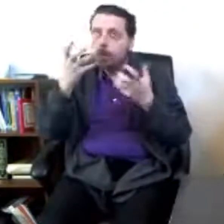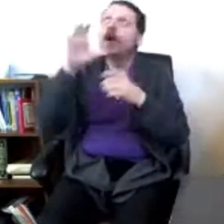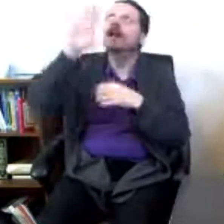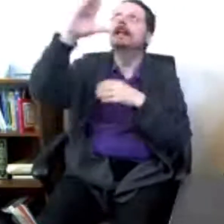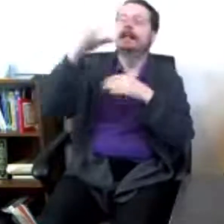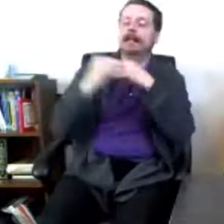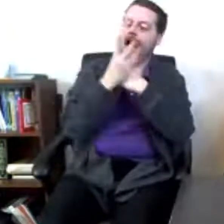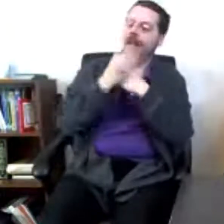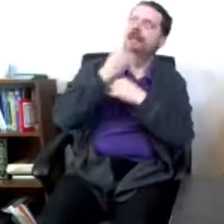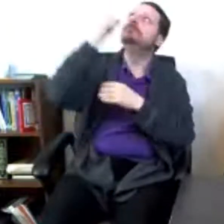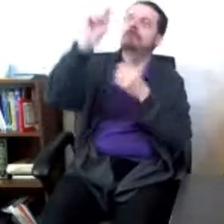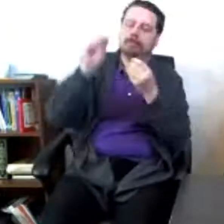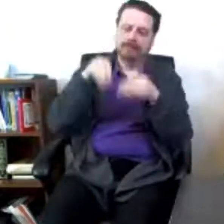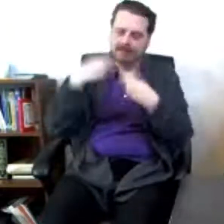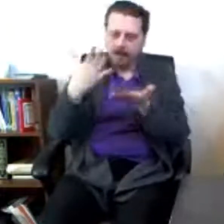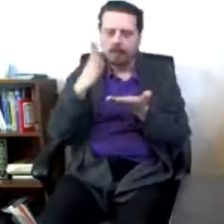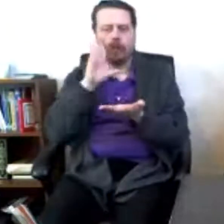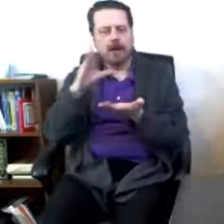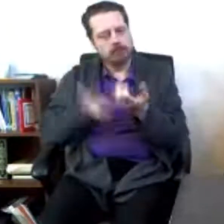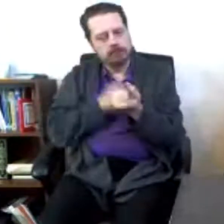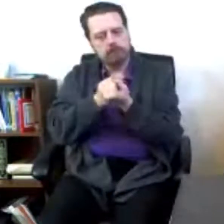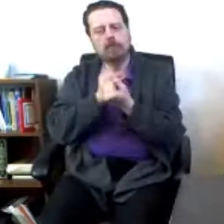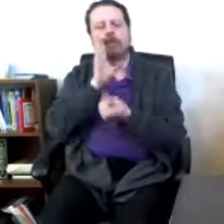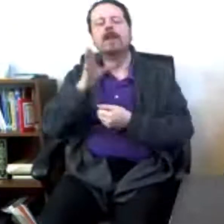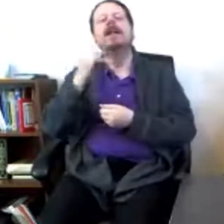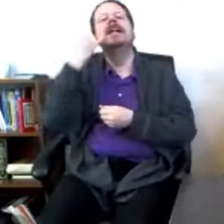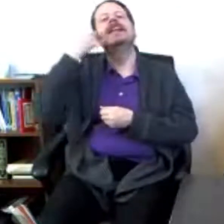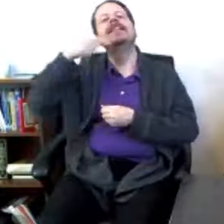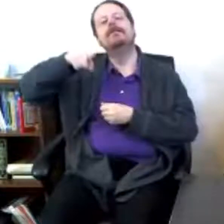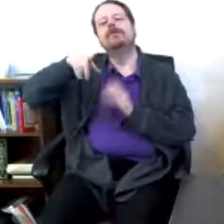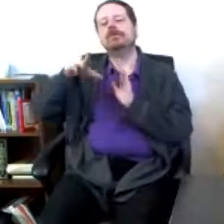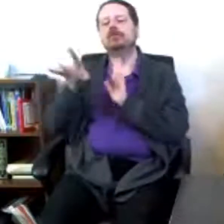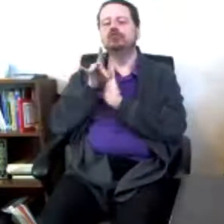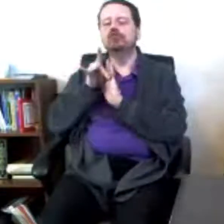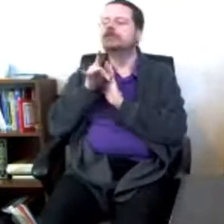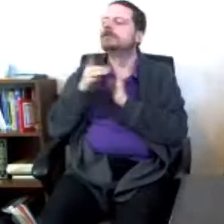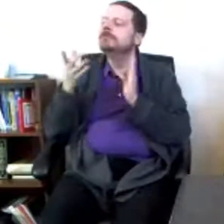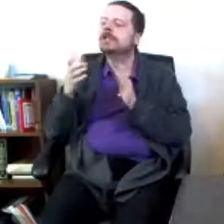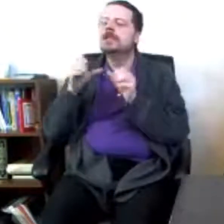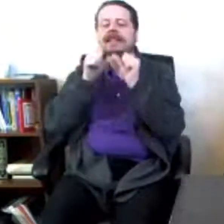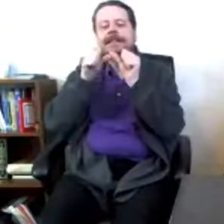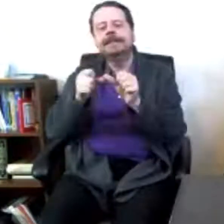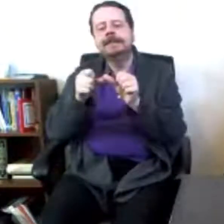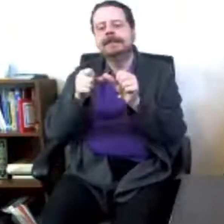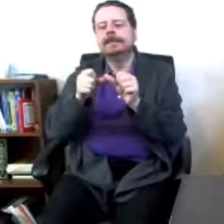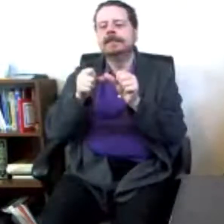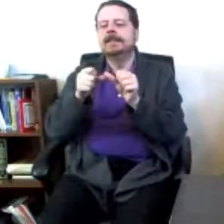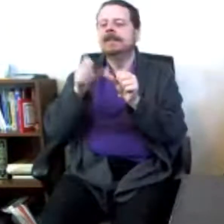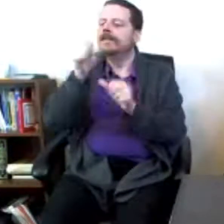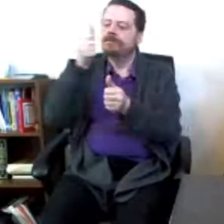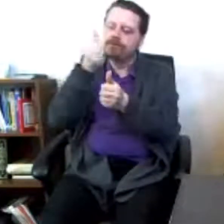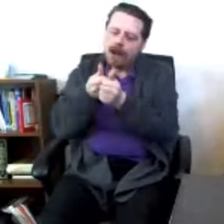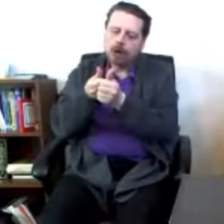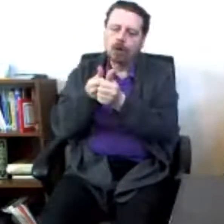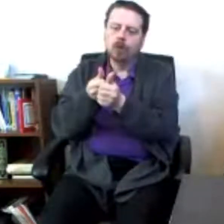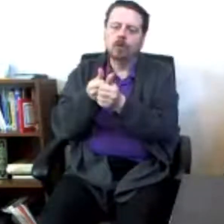he will support you. If you choose to be consistent in following